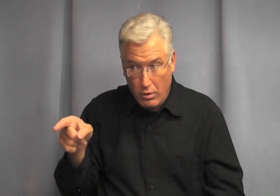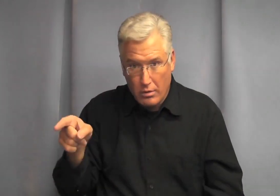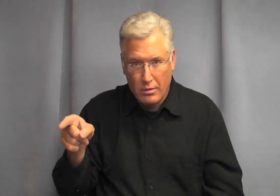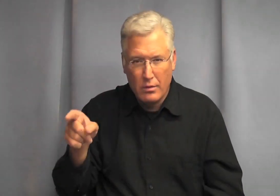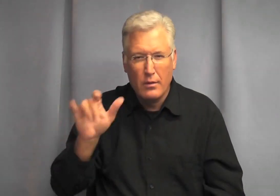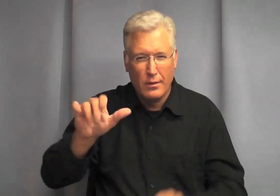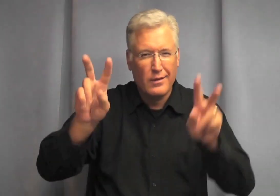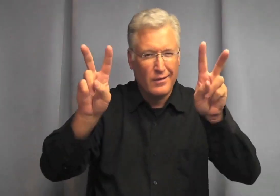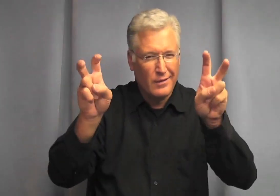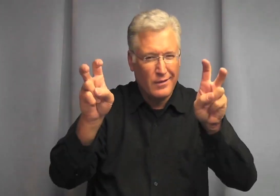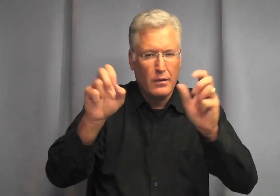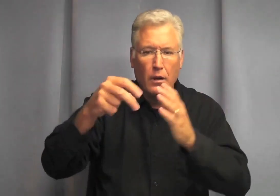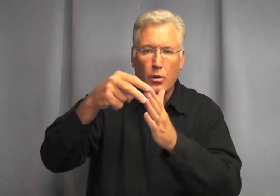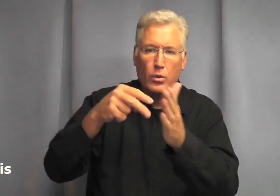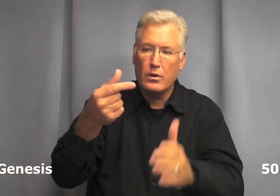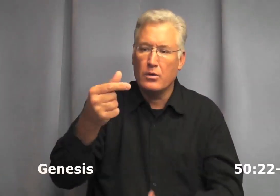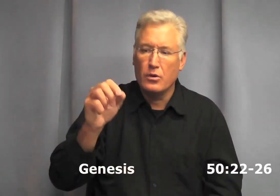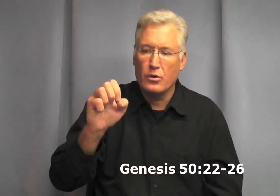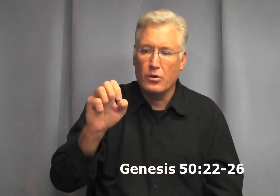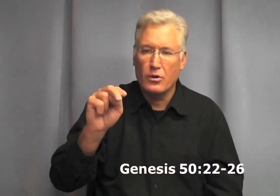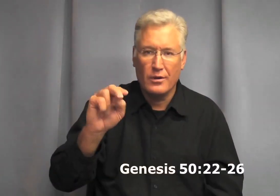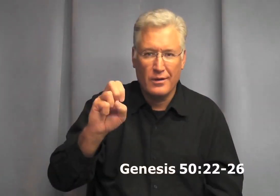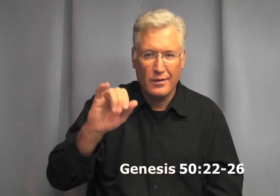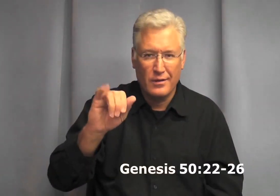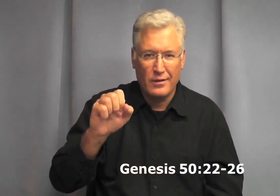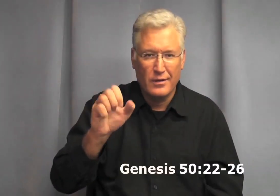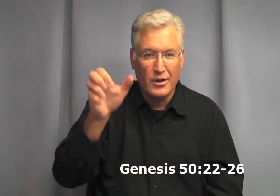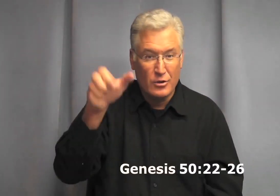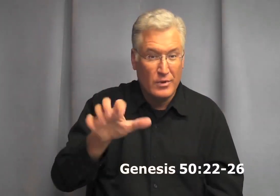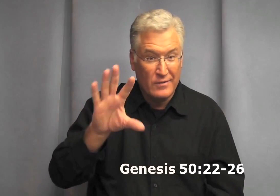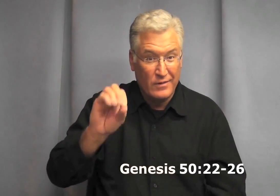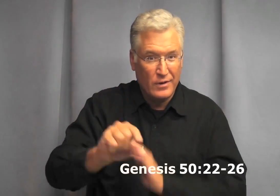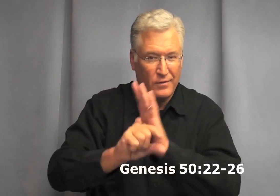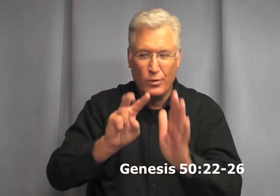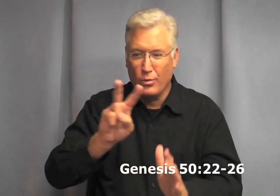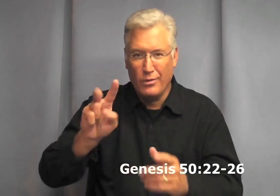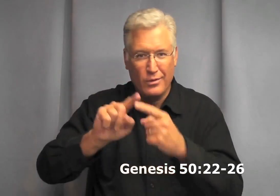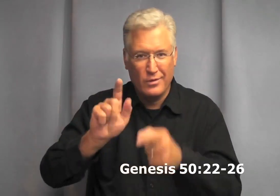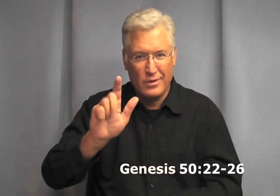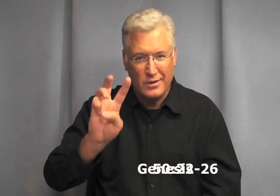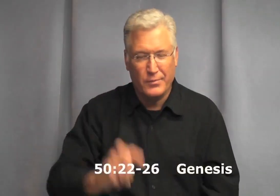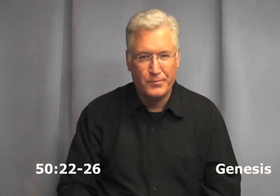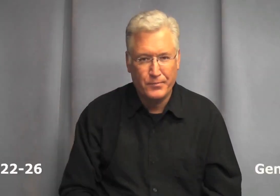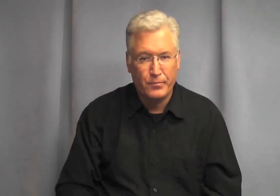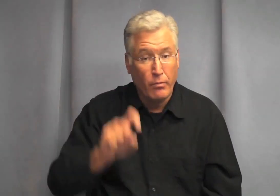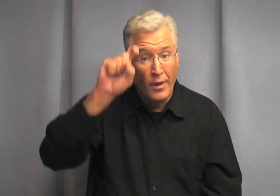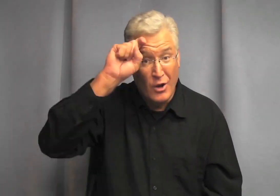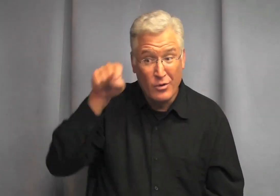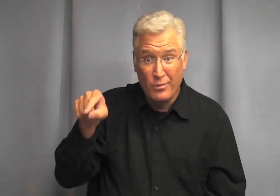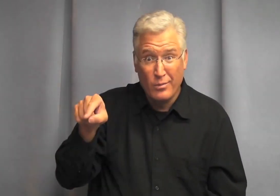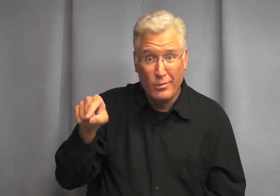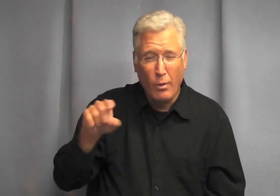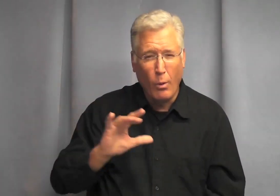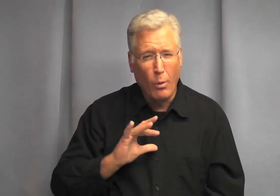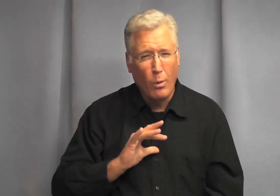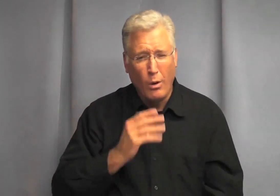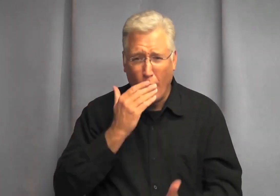promised land to bury. And we can read about this in Genesis 50, 22 through 26.